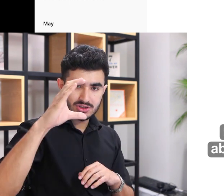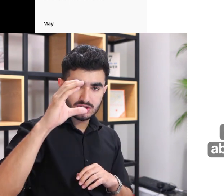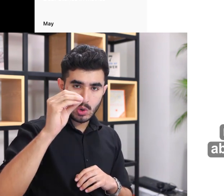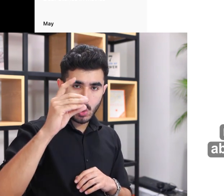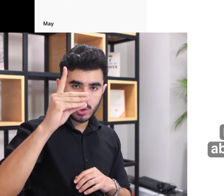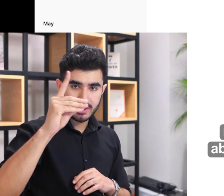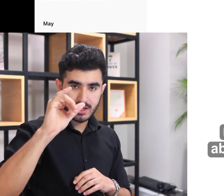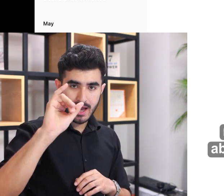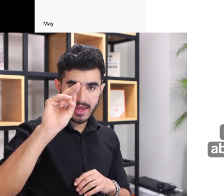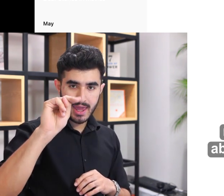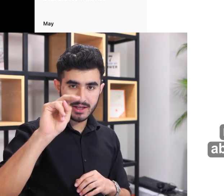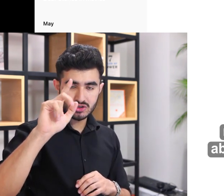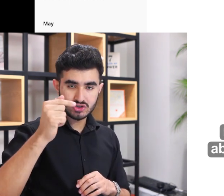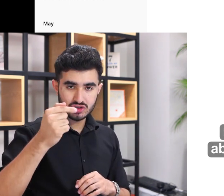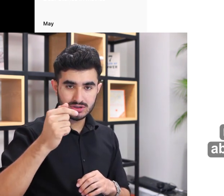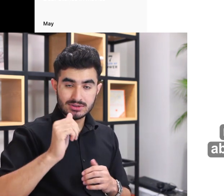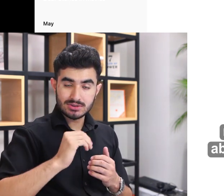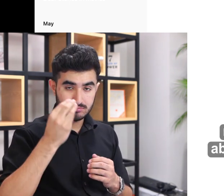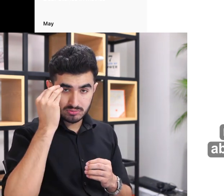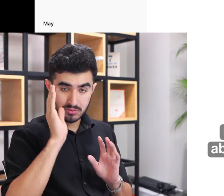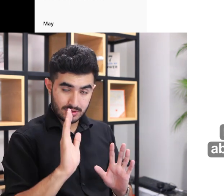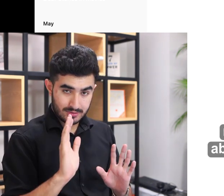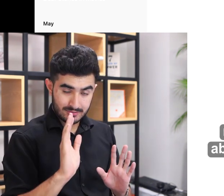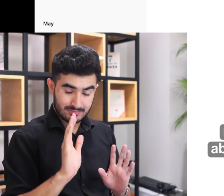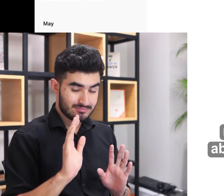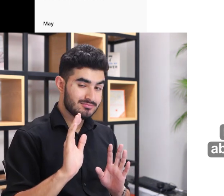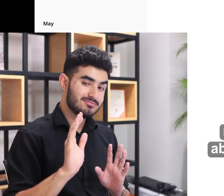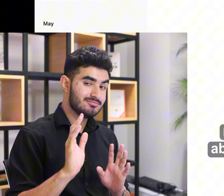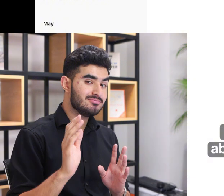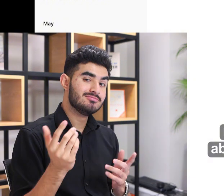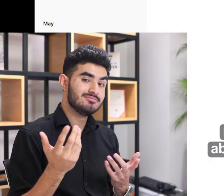else. But what about computer programming or coding?